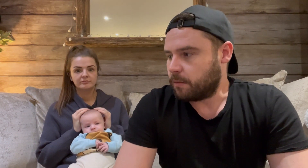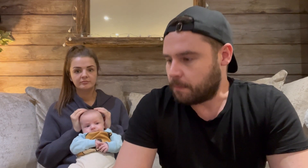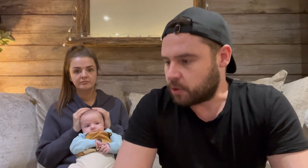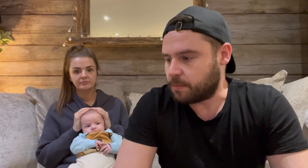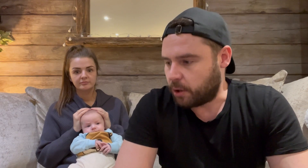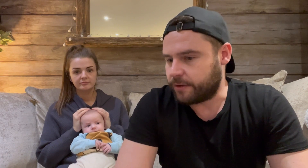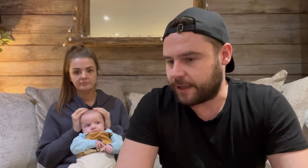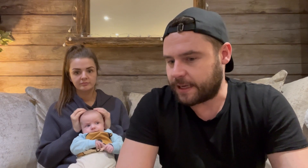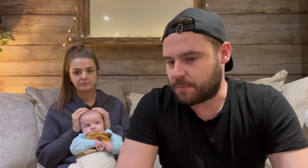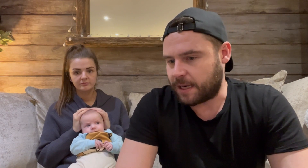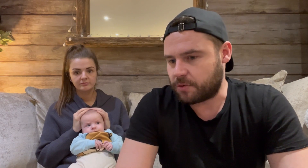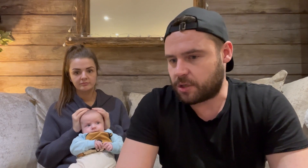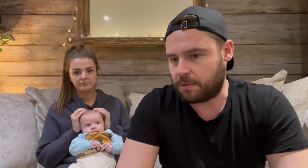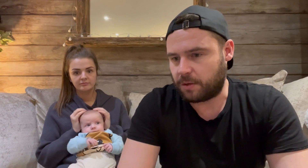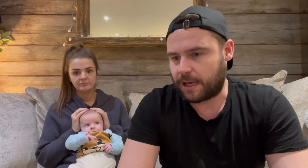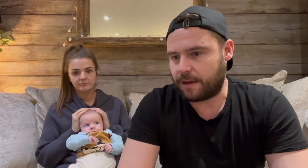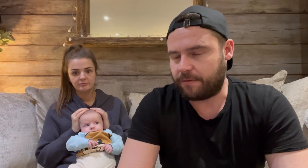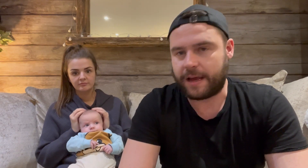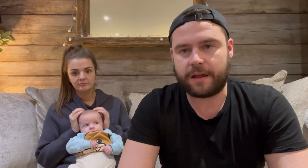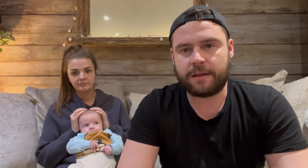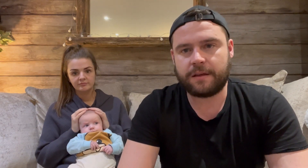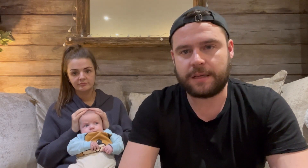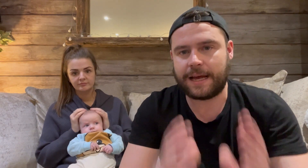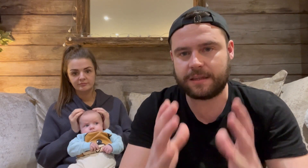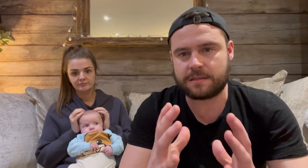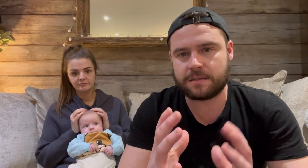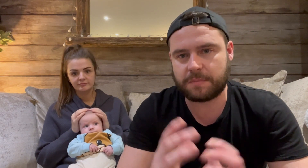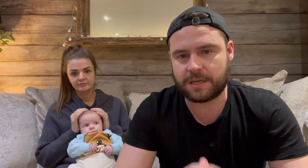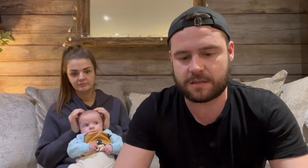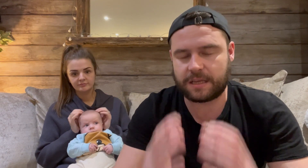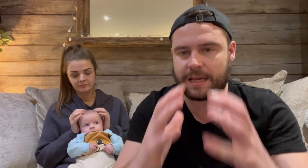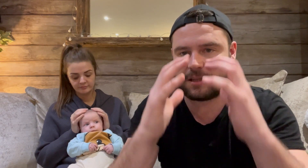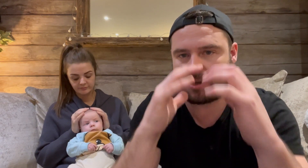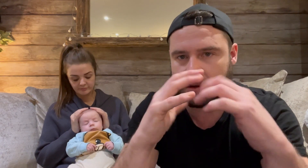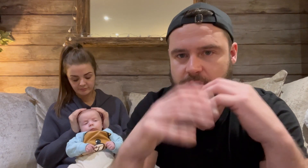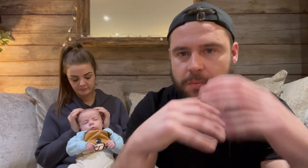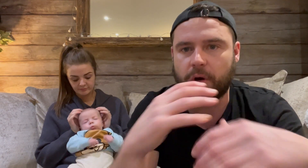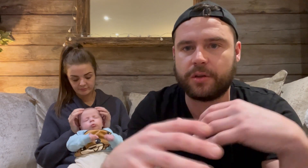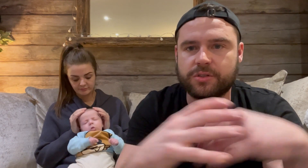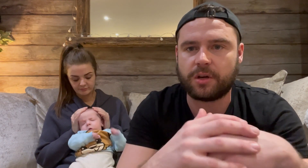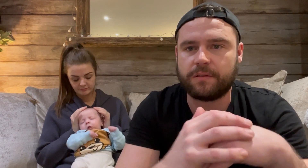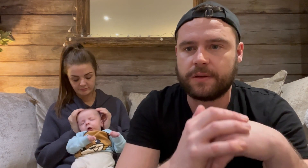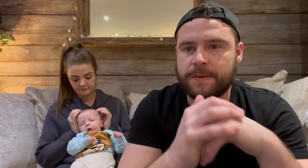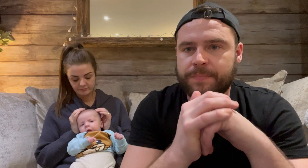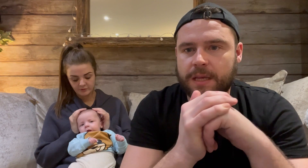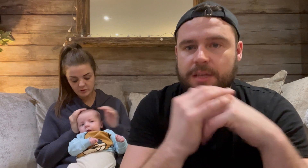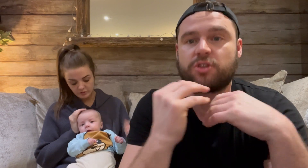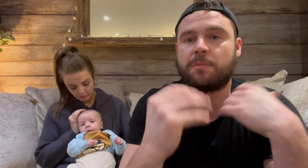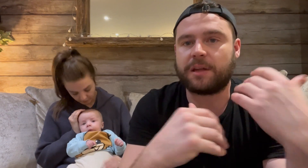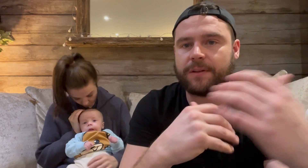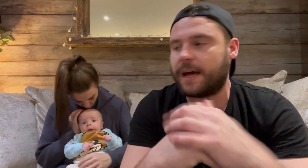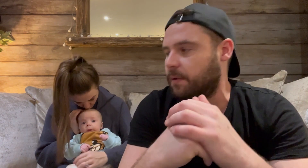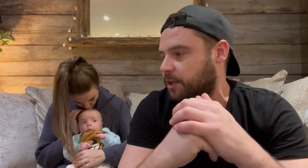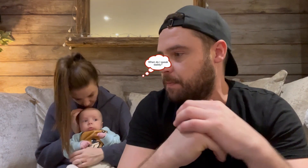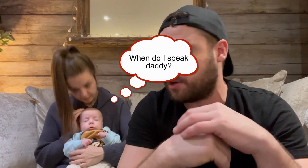most important thing is being able to communicate via your hands, because I think your hands are your most important sort of instrument, if you like, within your body.